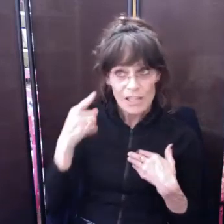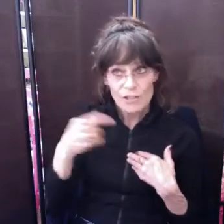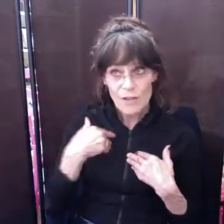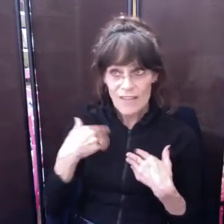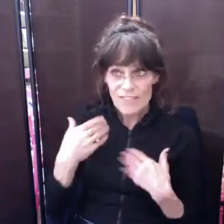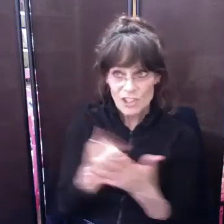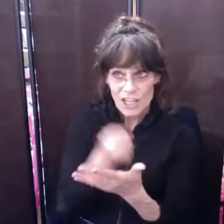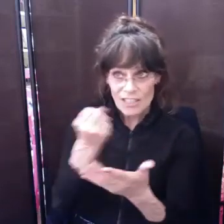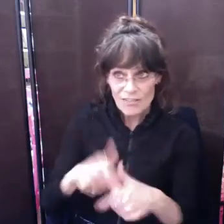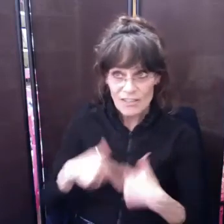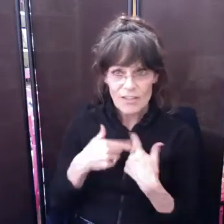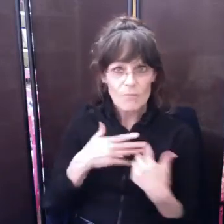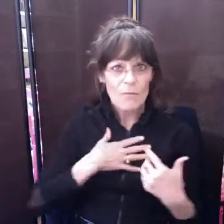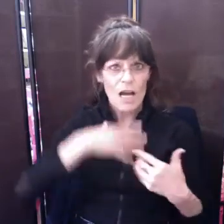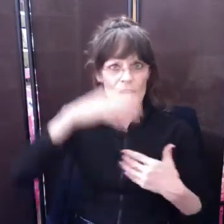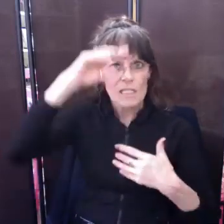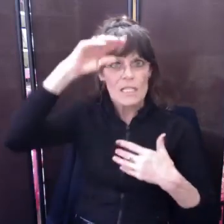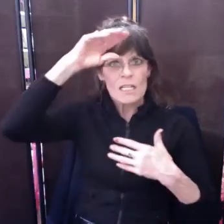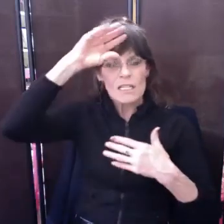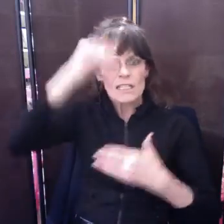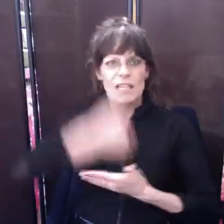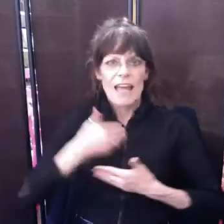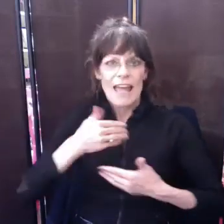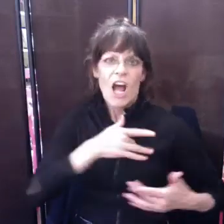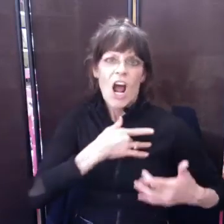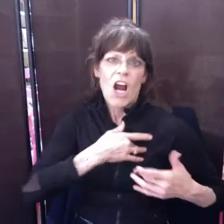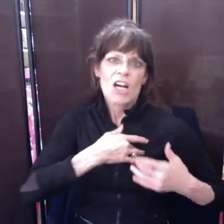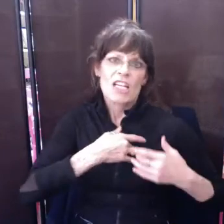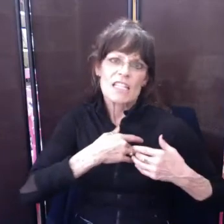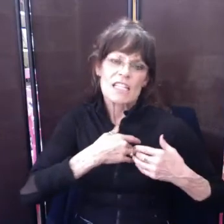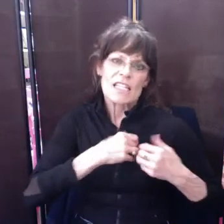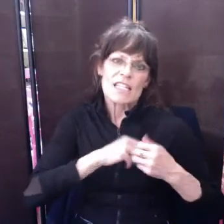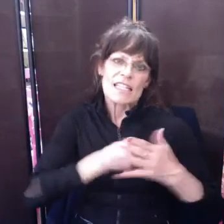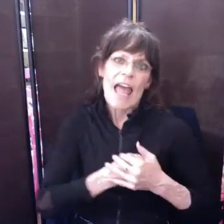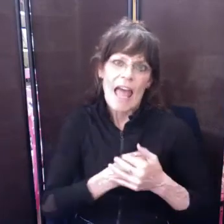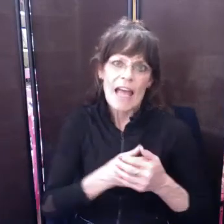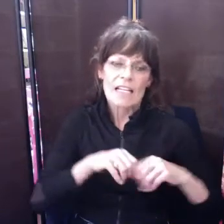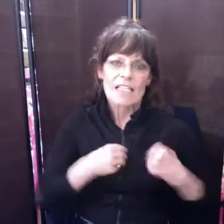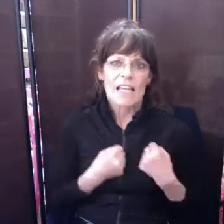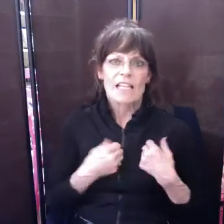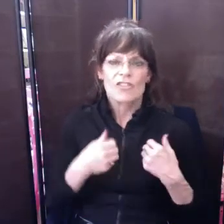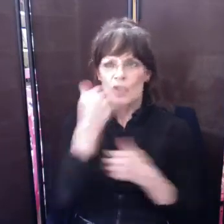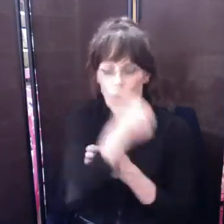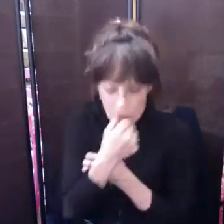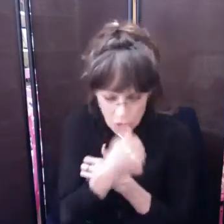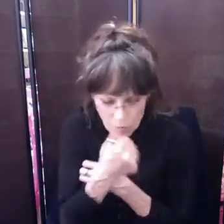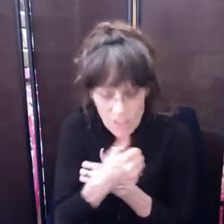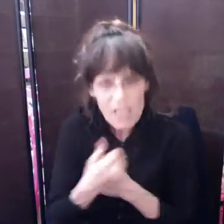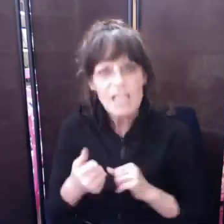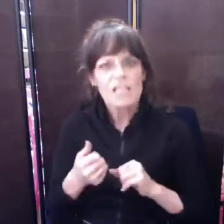my son had a drug-induced heart attack when he was 35. He did so much cocaine that he had a heart attack. And, but he is on